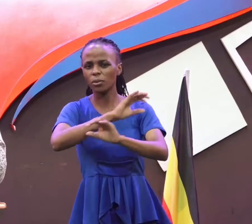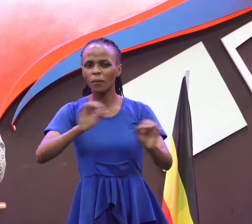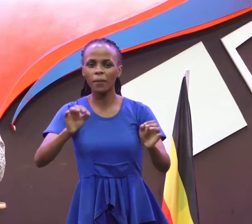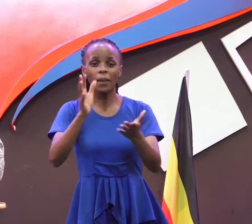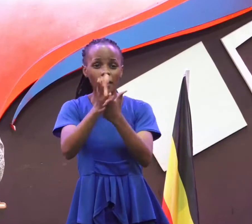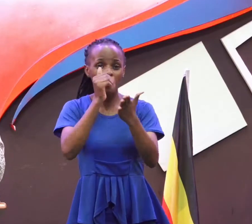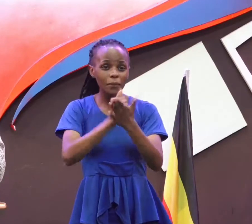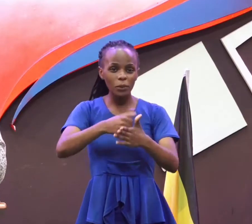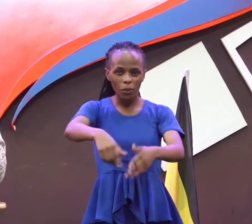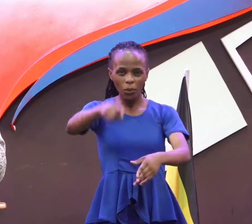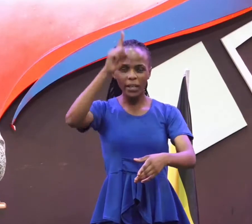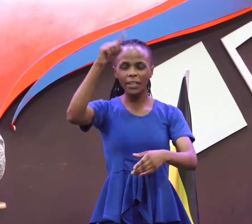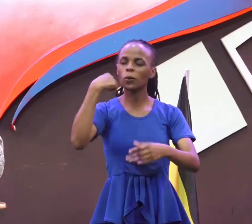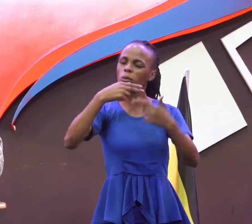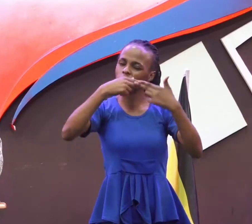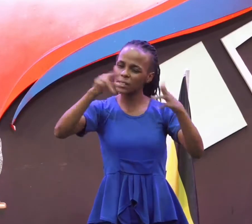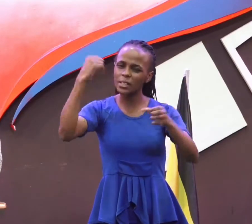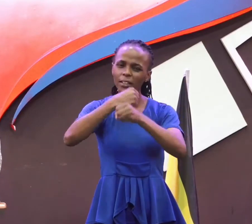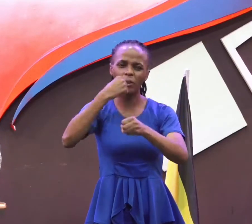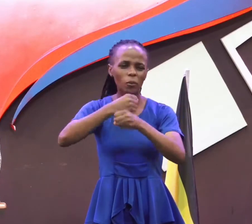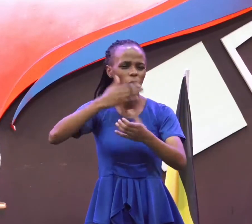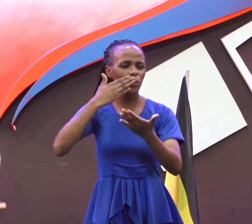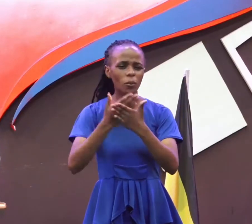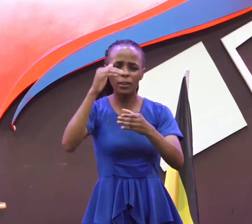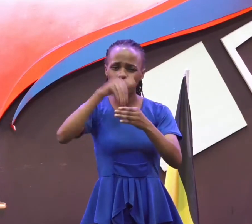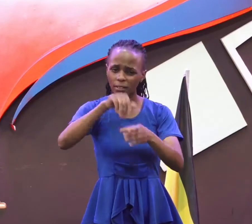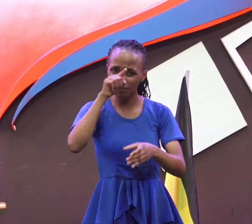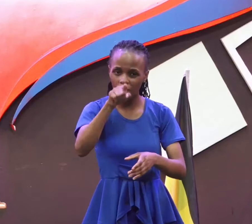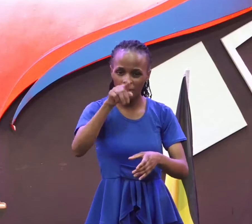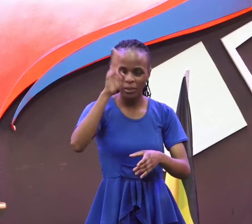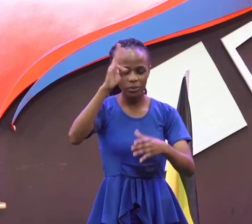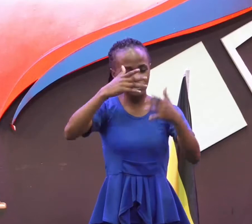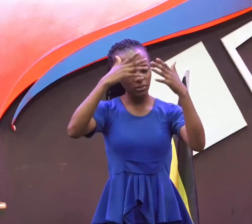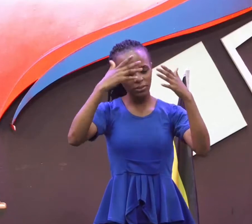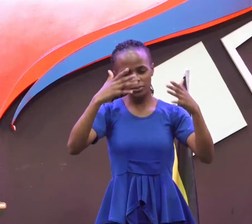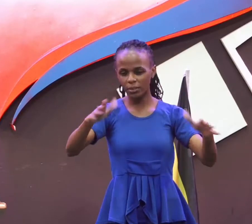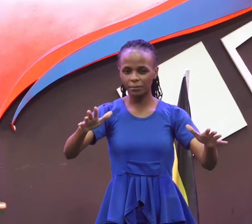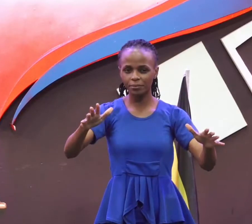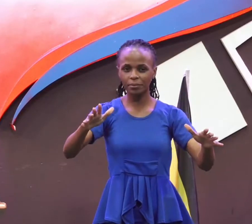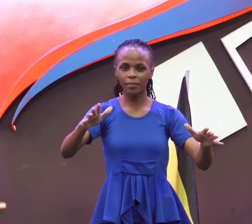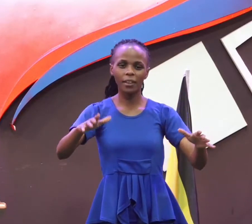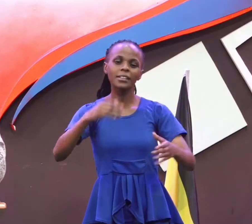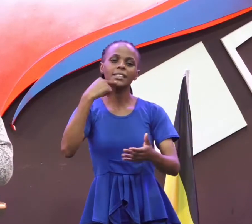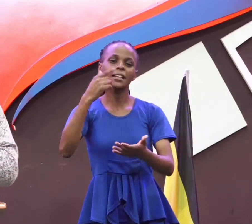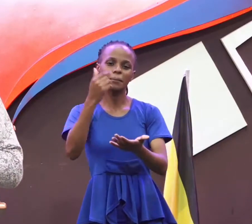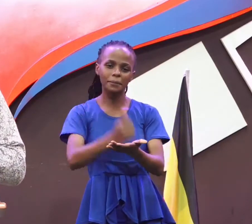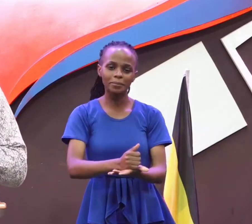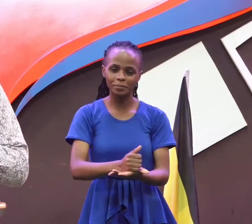confuse you because he who began a good work in you is going to complete it. Say